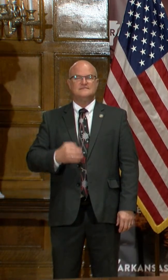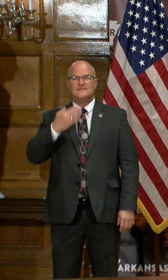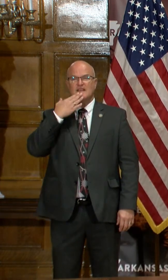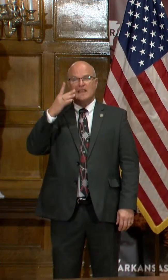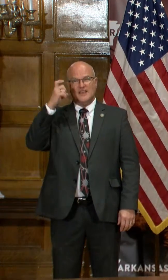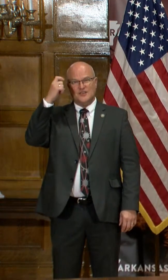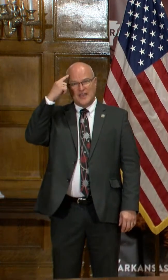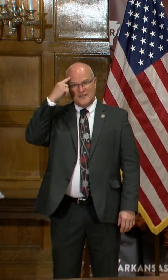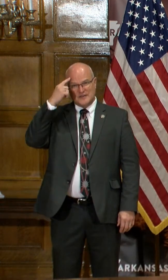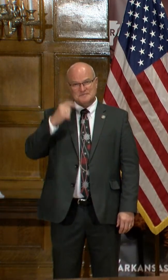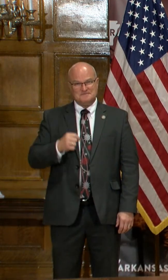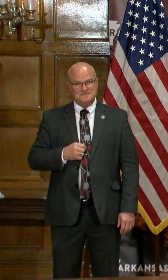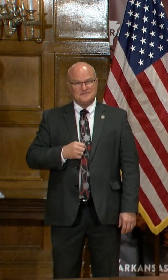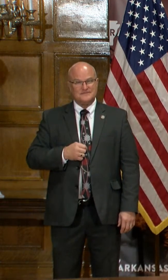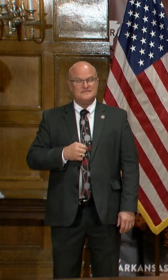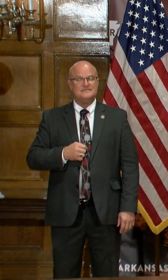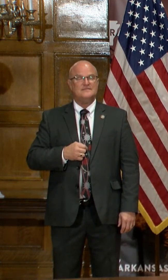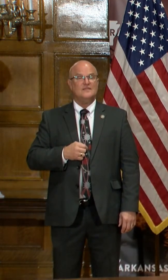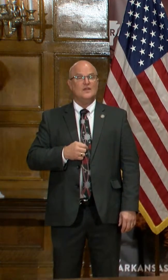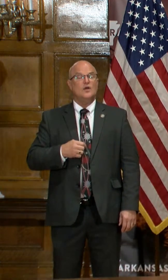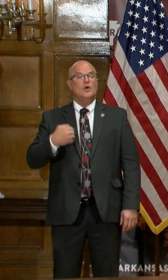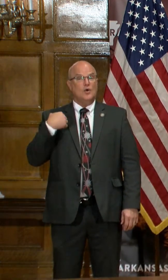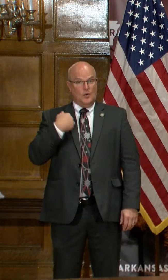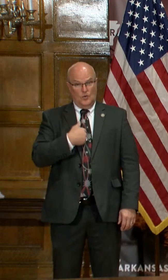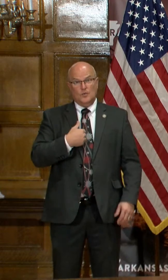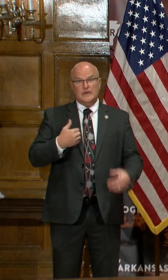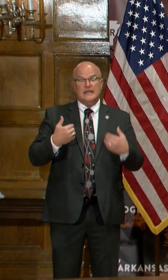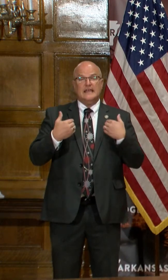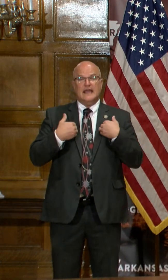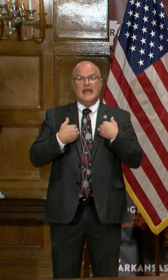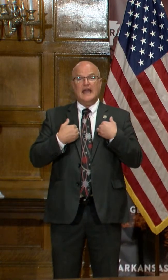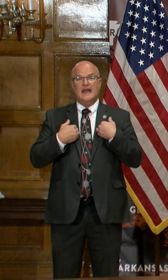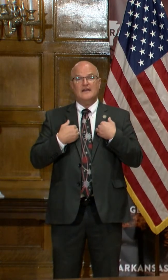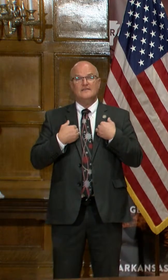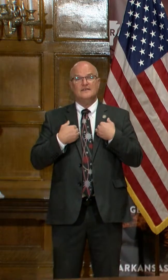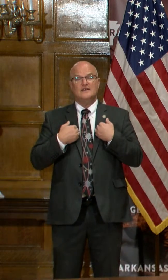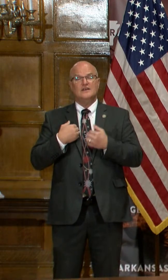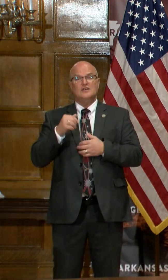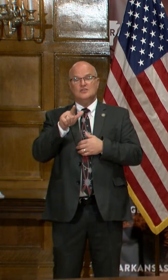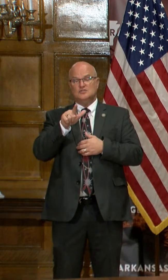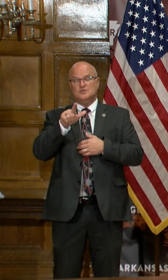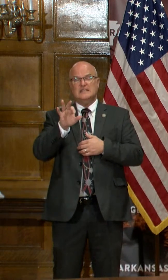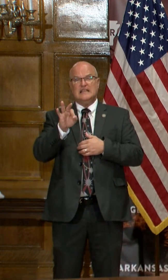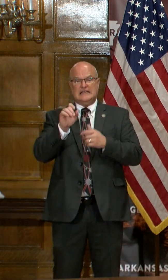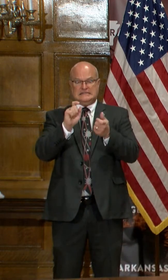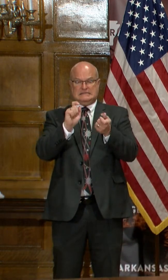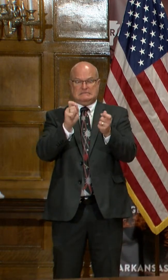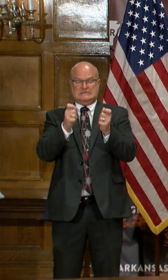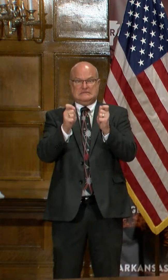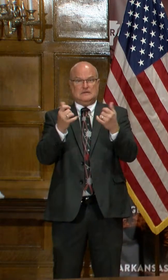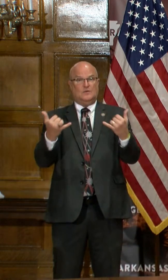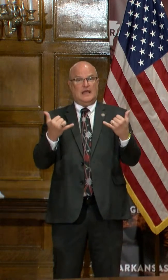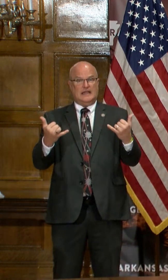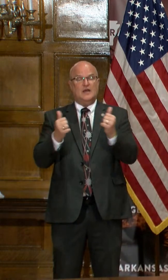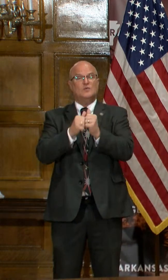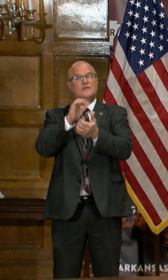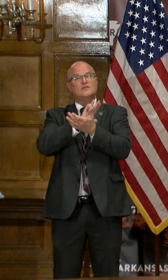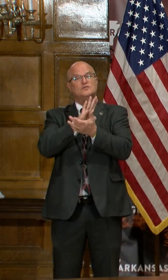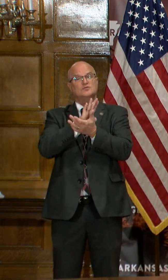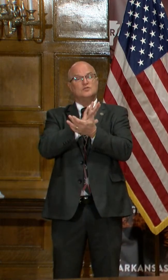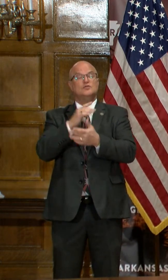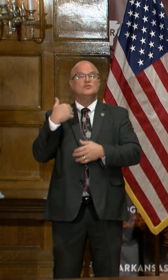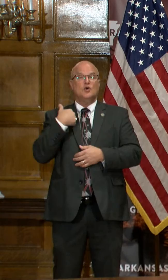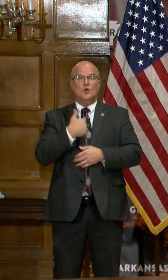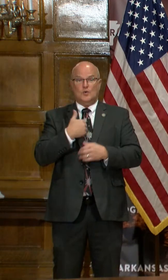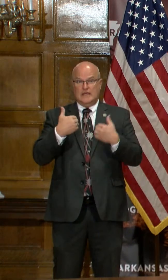Thank you, Governor. We do have 29 active modifications right now in our schools. So